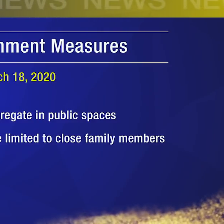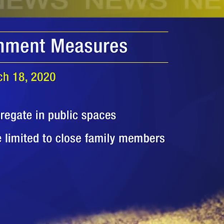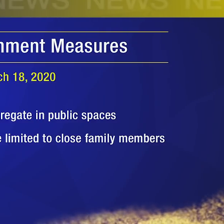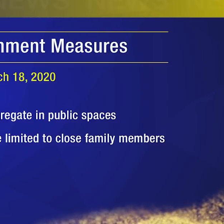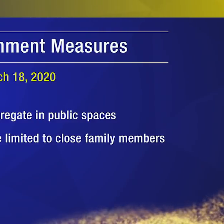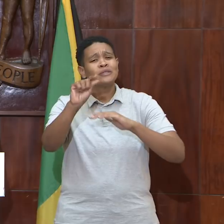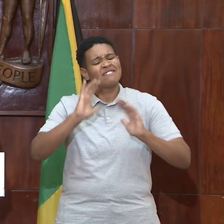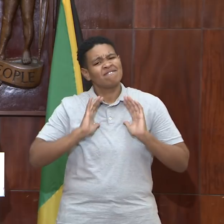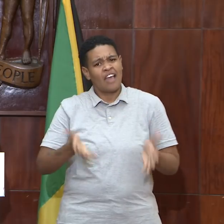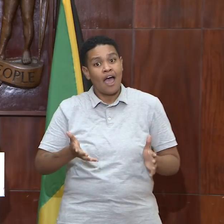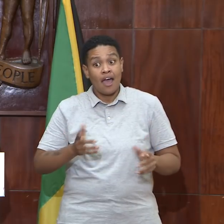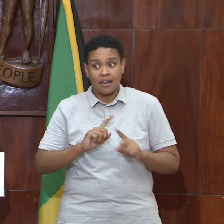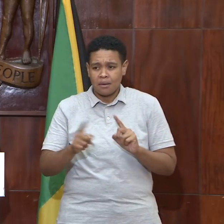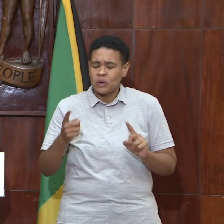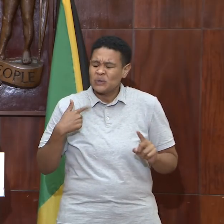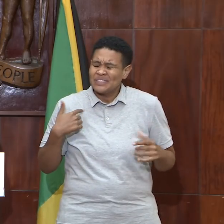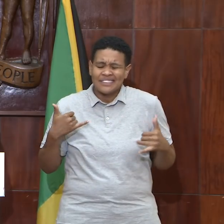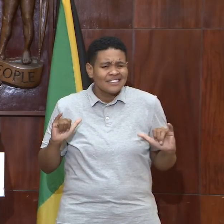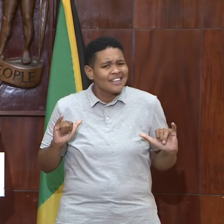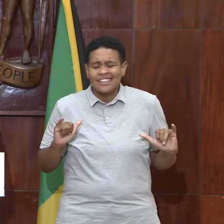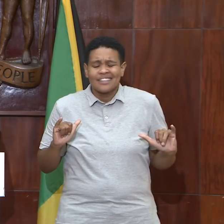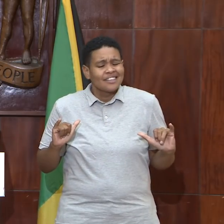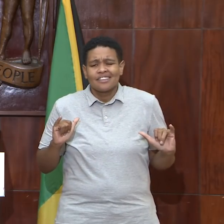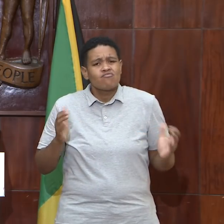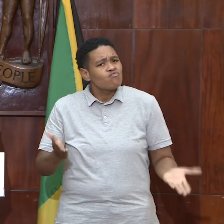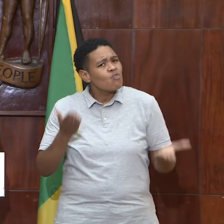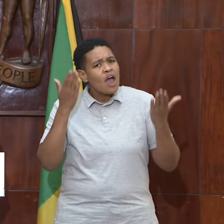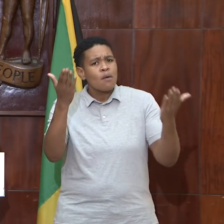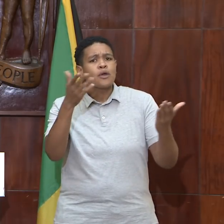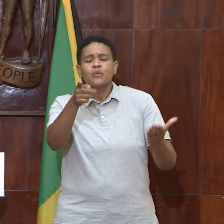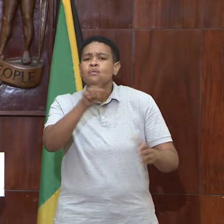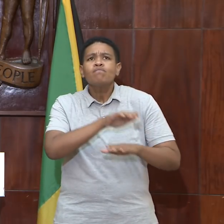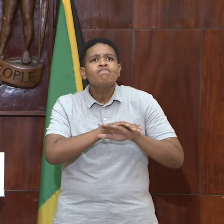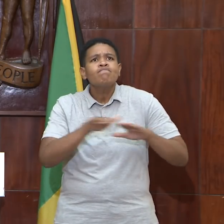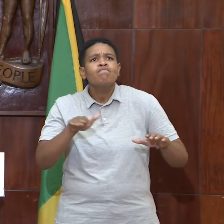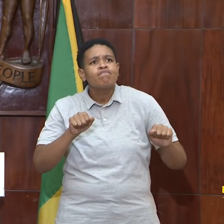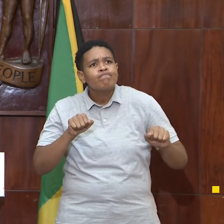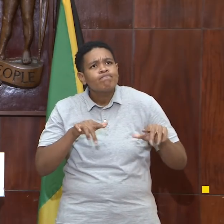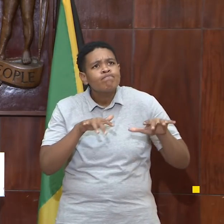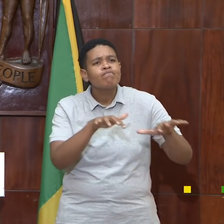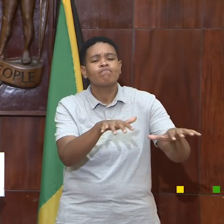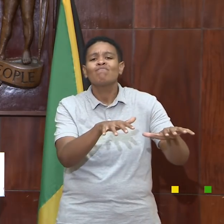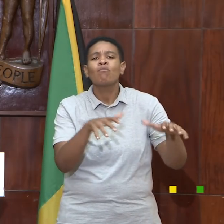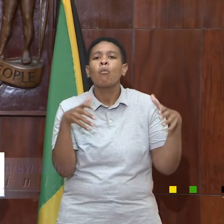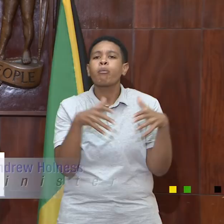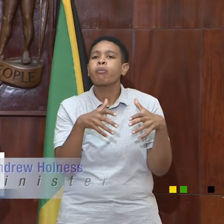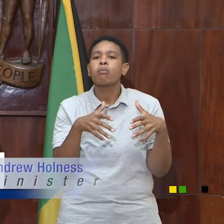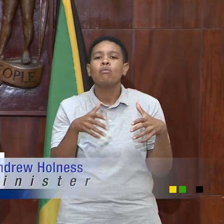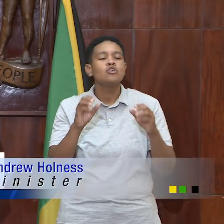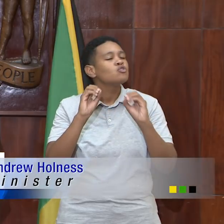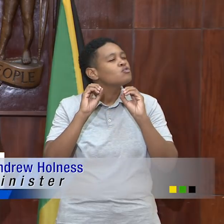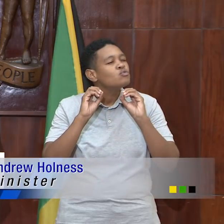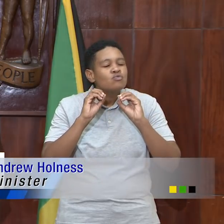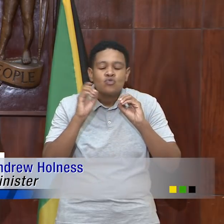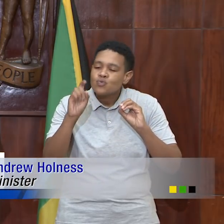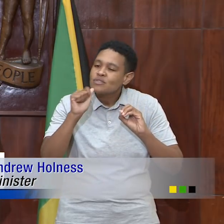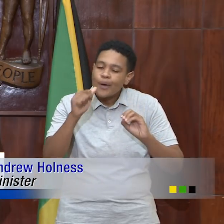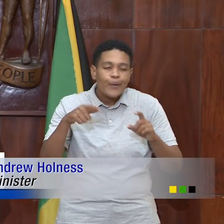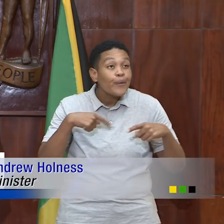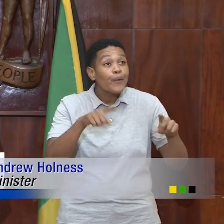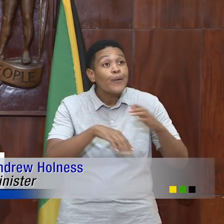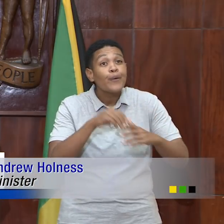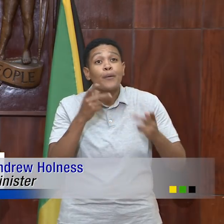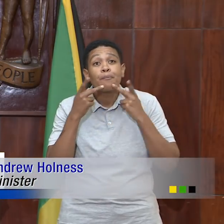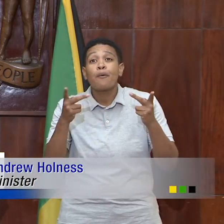family members. But we still recommend that you do not gather at all in public